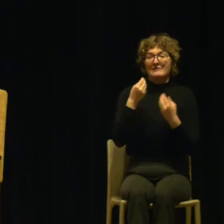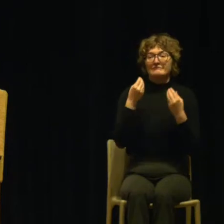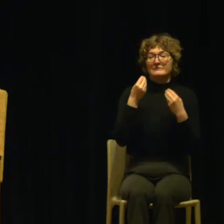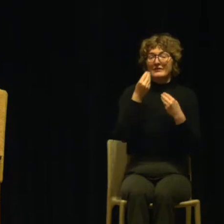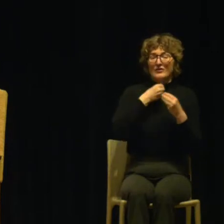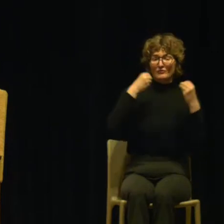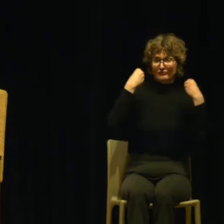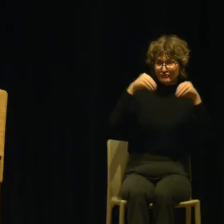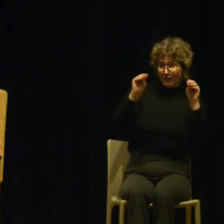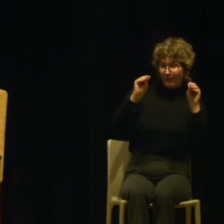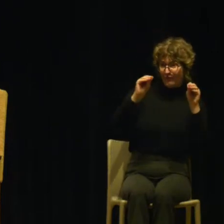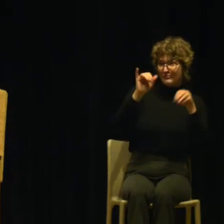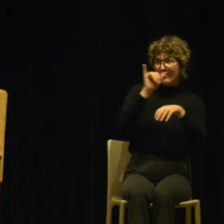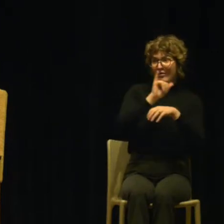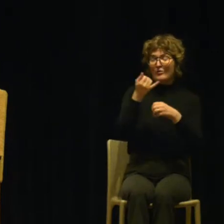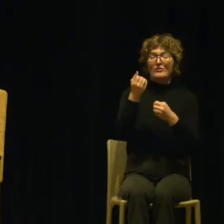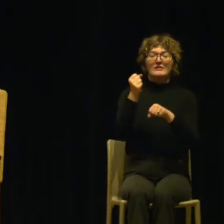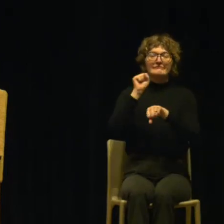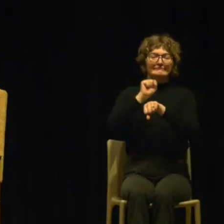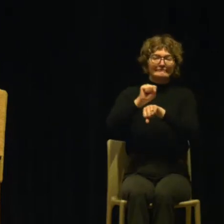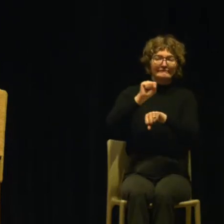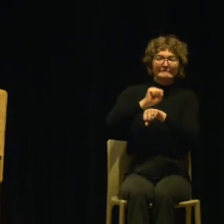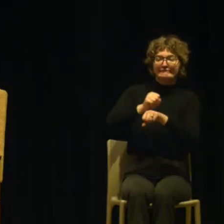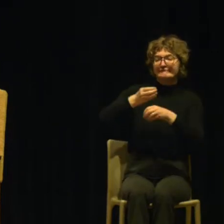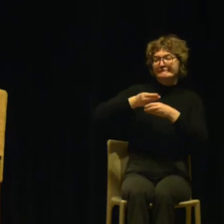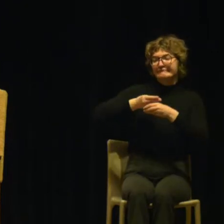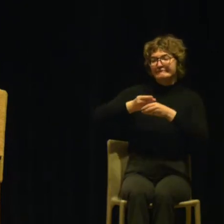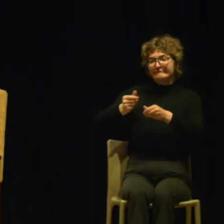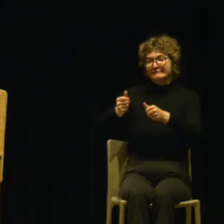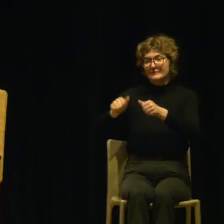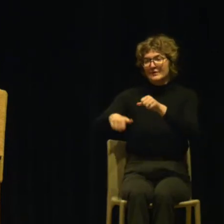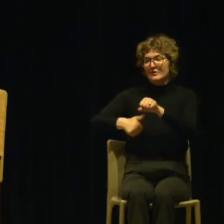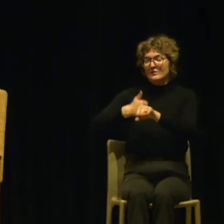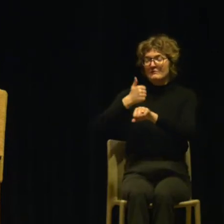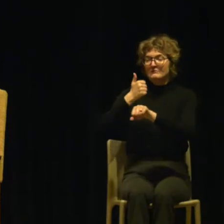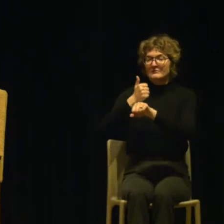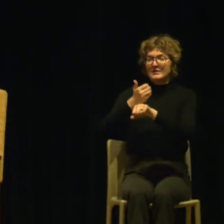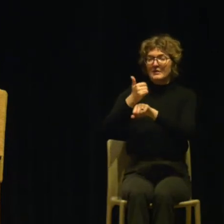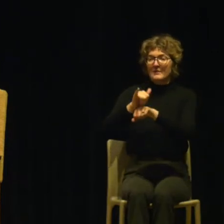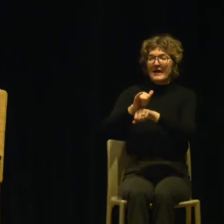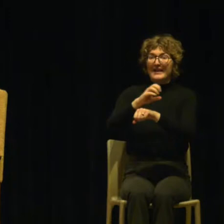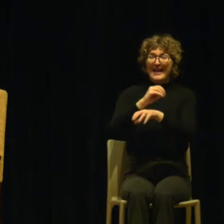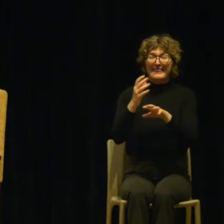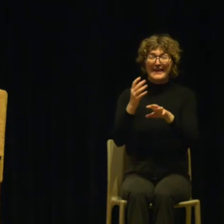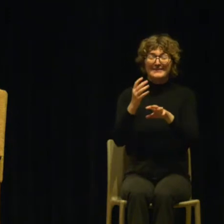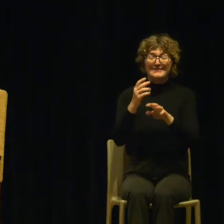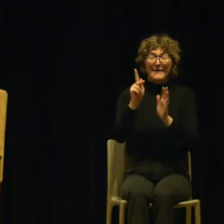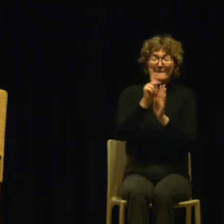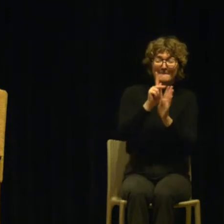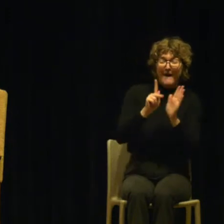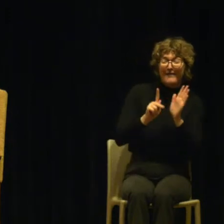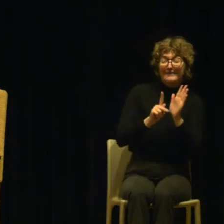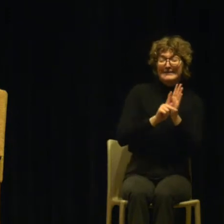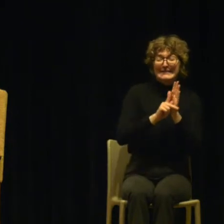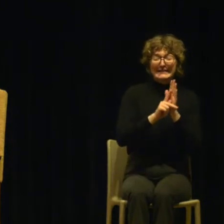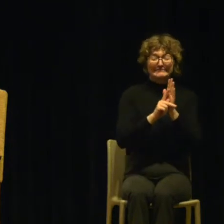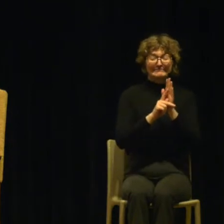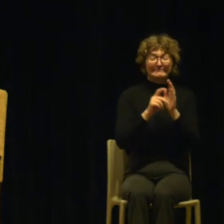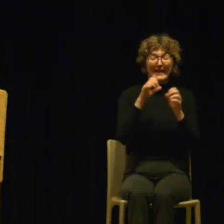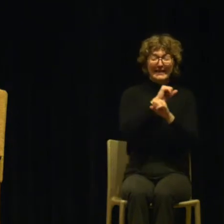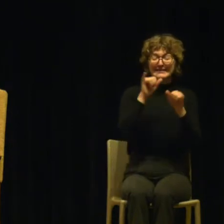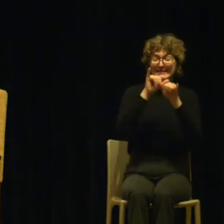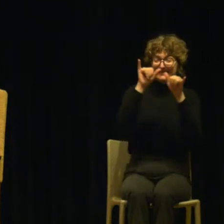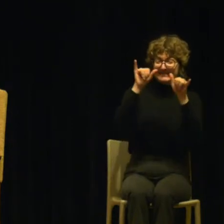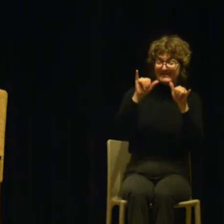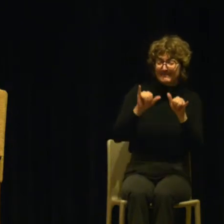that's another thing we've got to work on, because that's a policy. That's an issue that we need to address as a society,